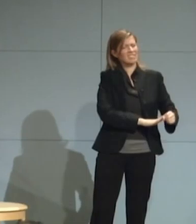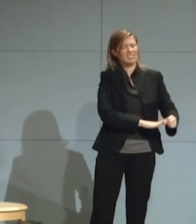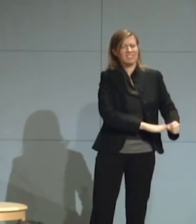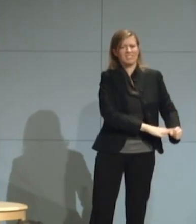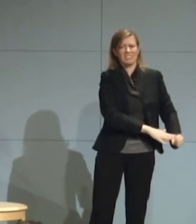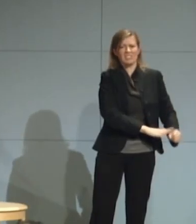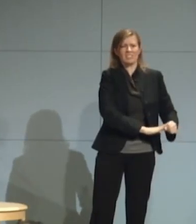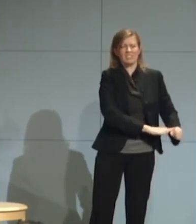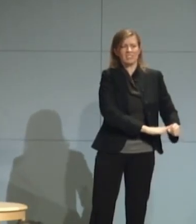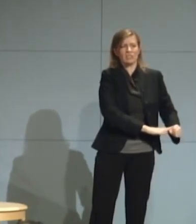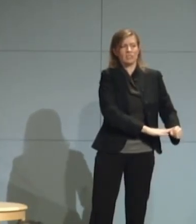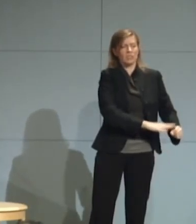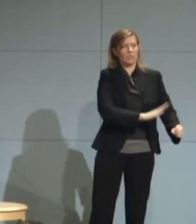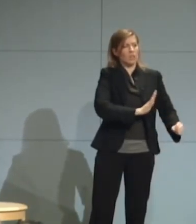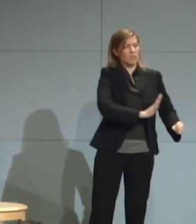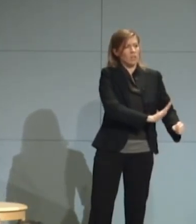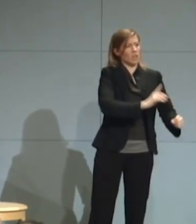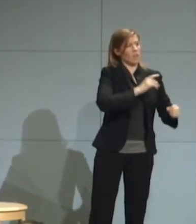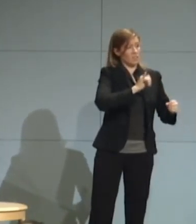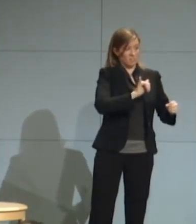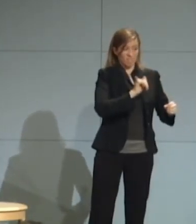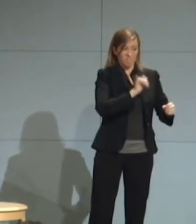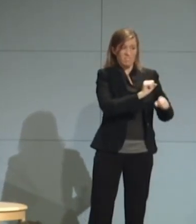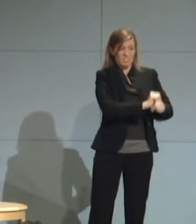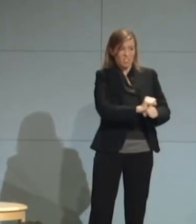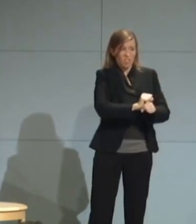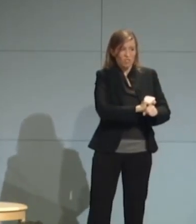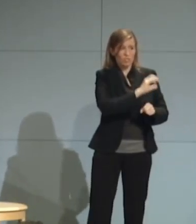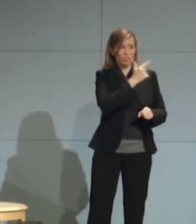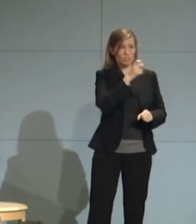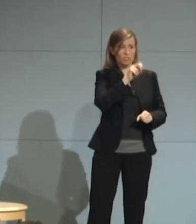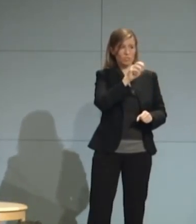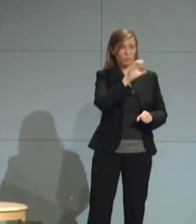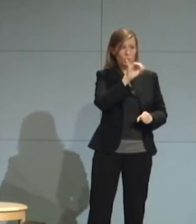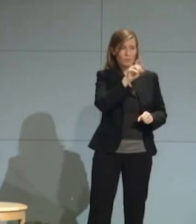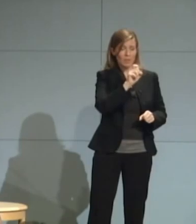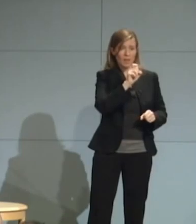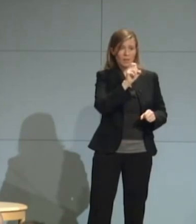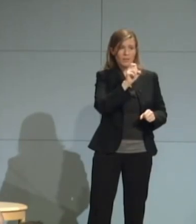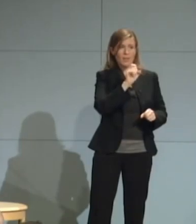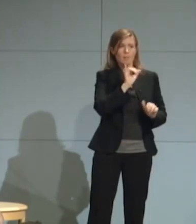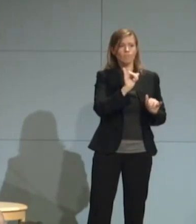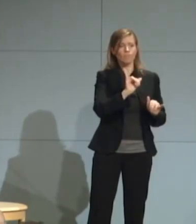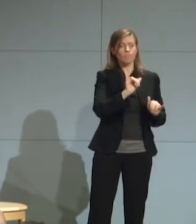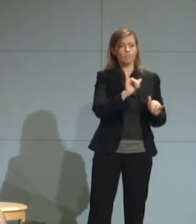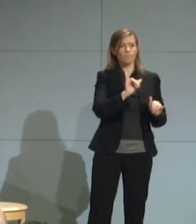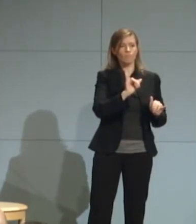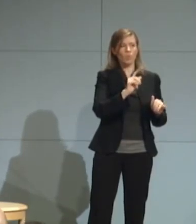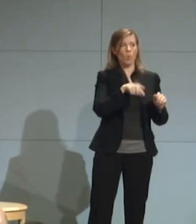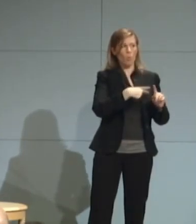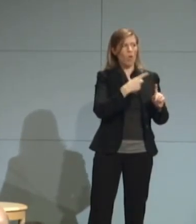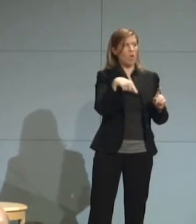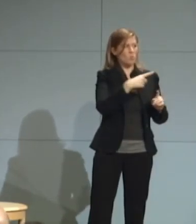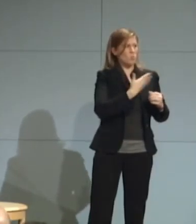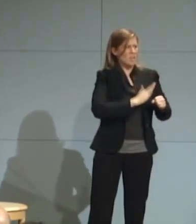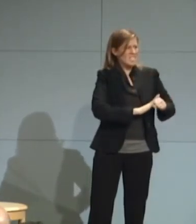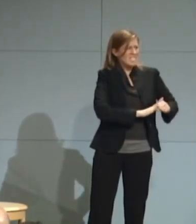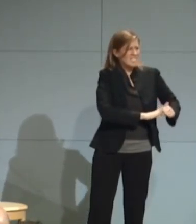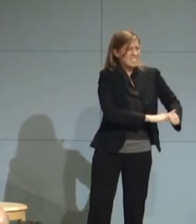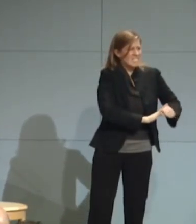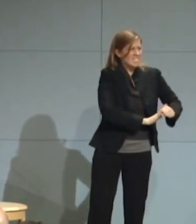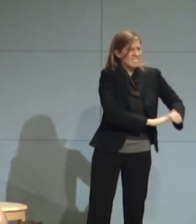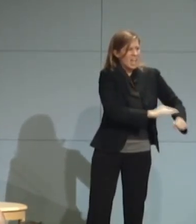under enslavement, people who were held in bondage, who would tell the owner of all those people, who would tell the master on